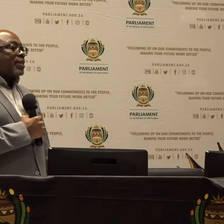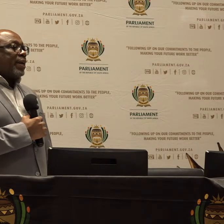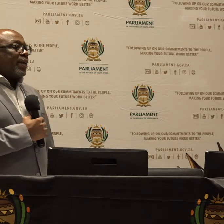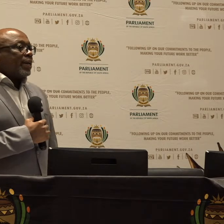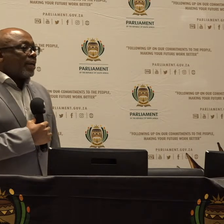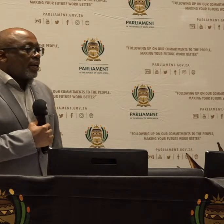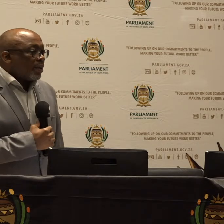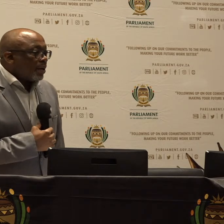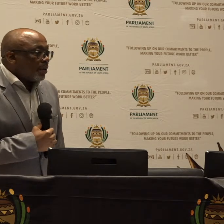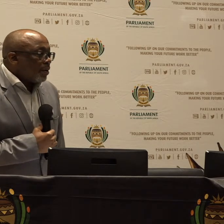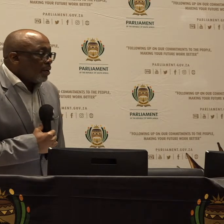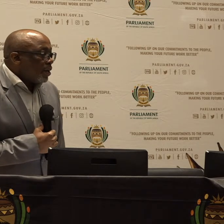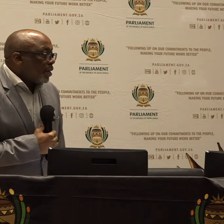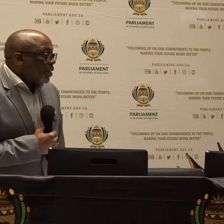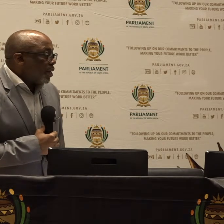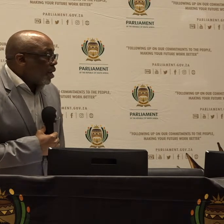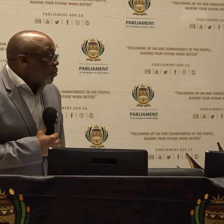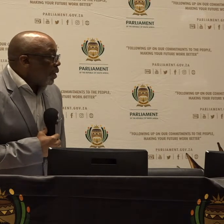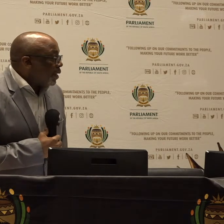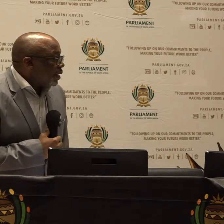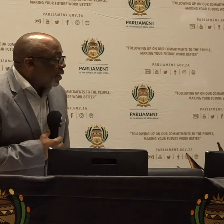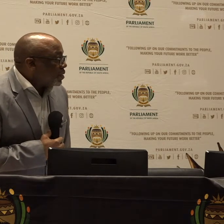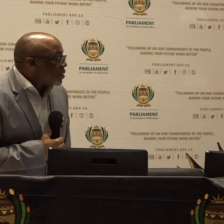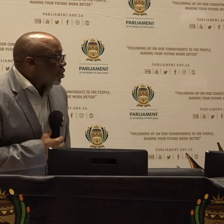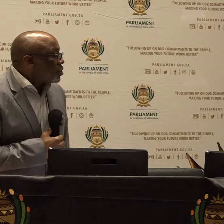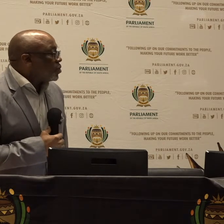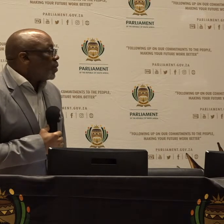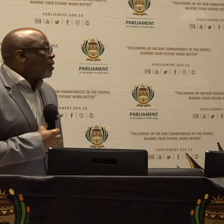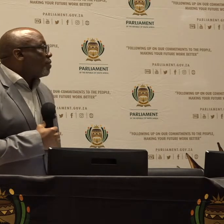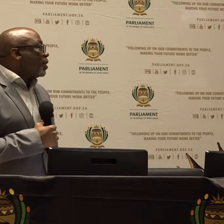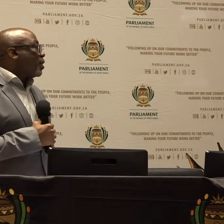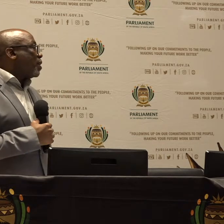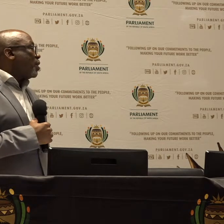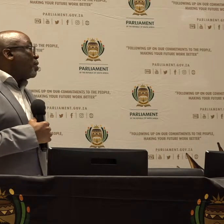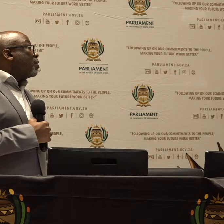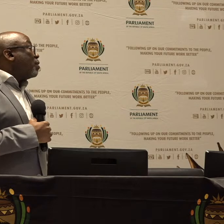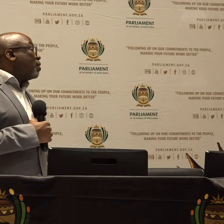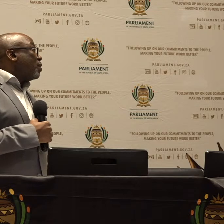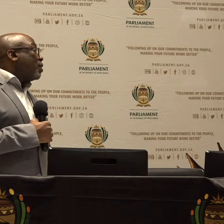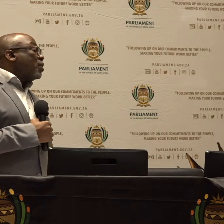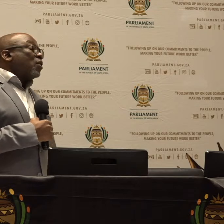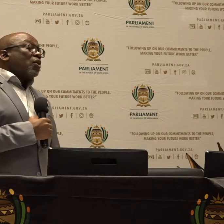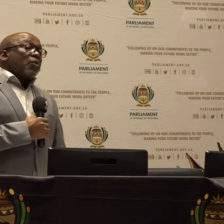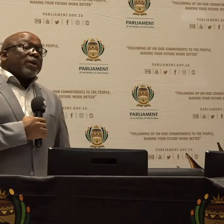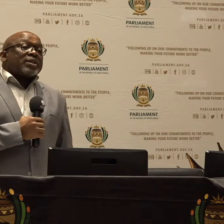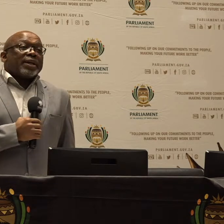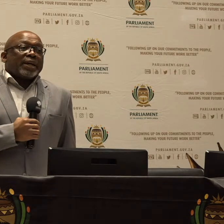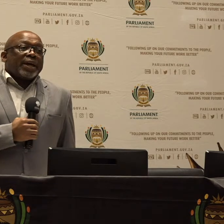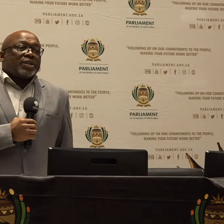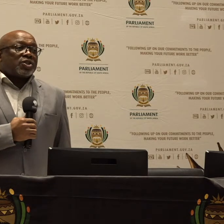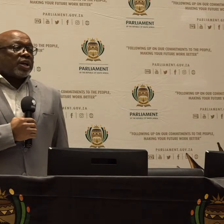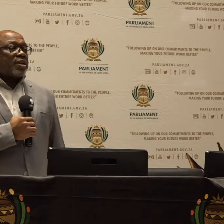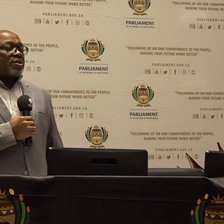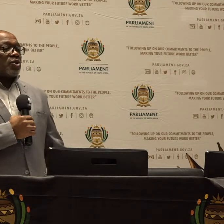we will take uh how many shares do we have there yeah